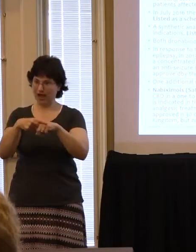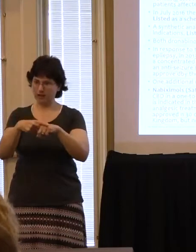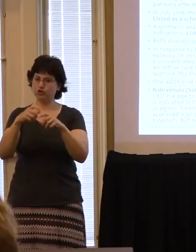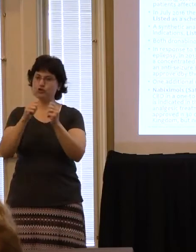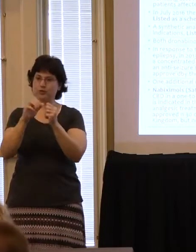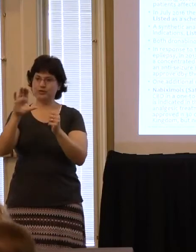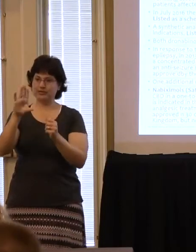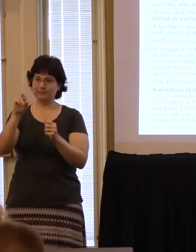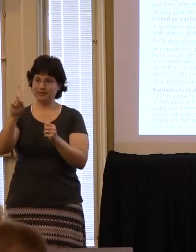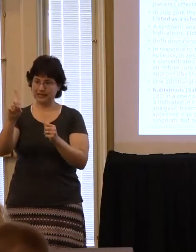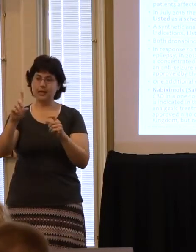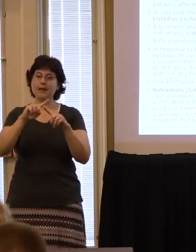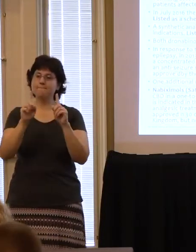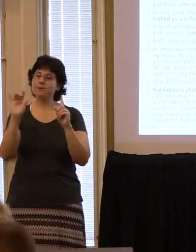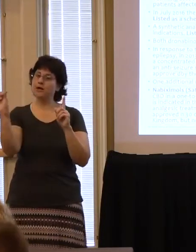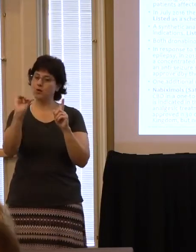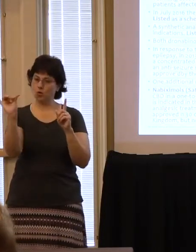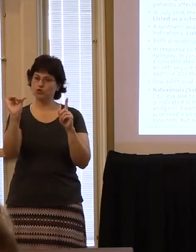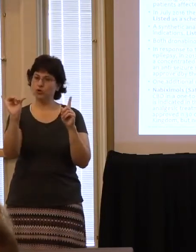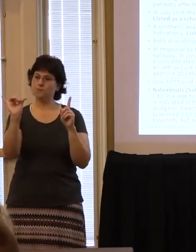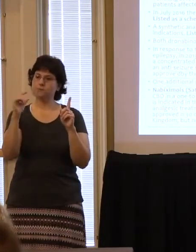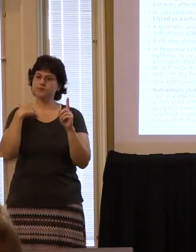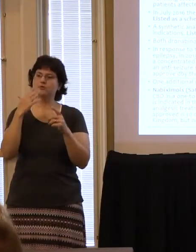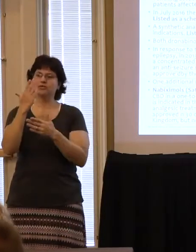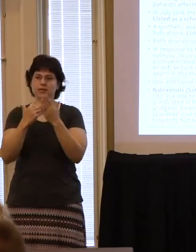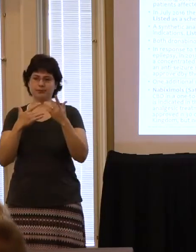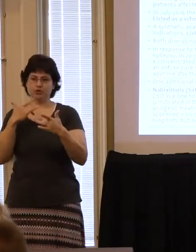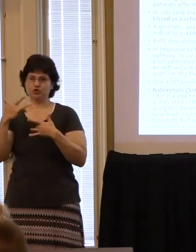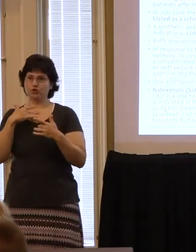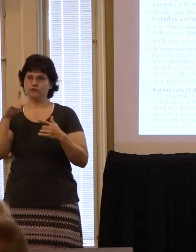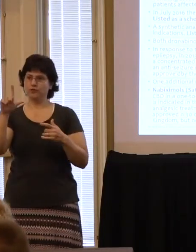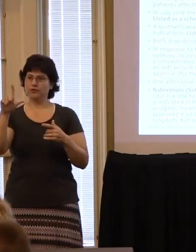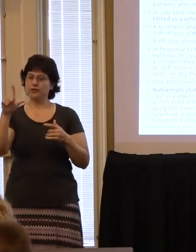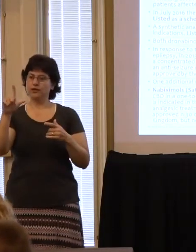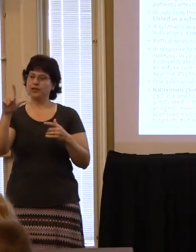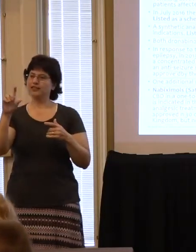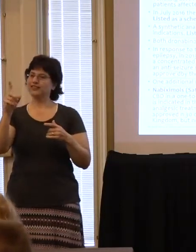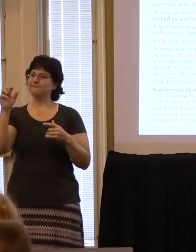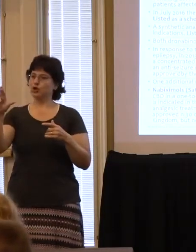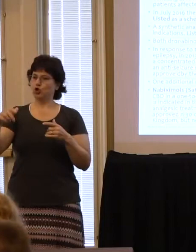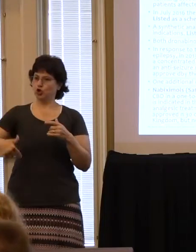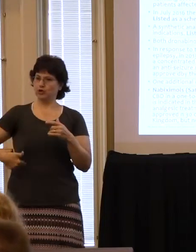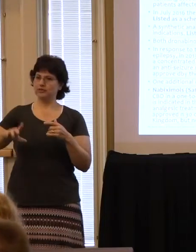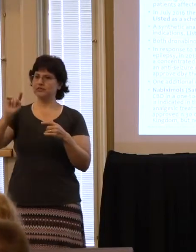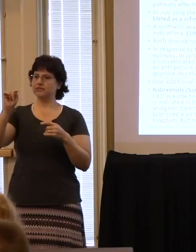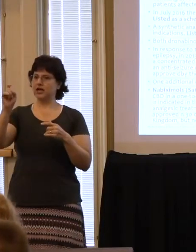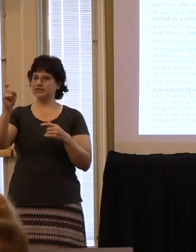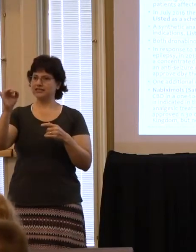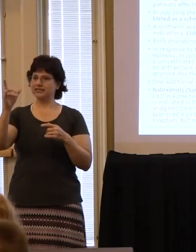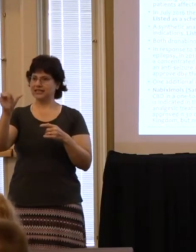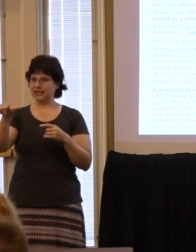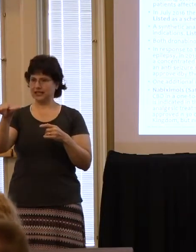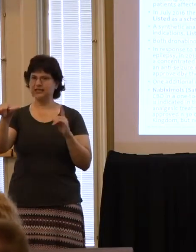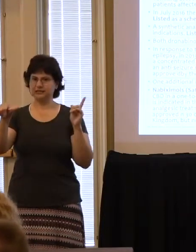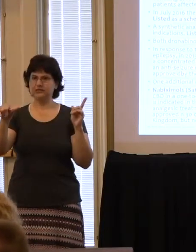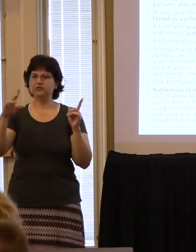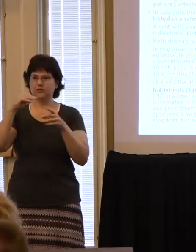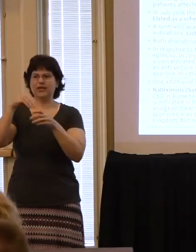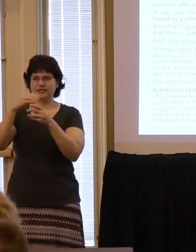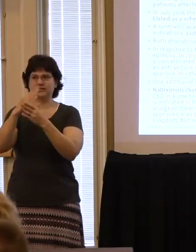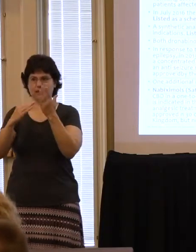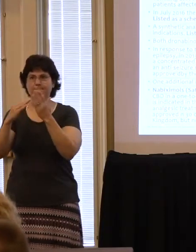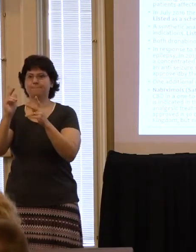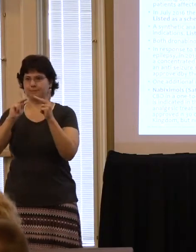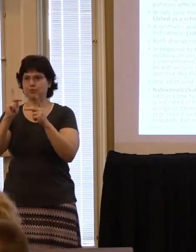with CBD, but also there was concern with liver toxicity. So liver has to be monitored in patients taking